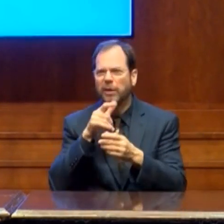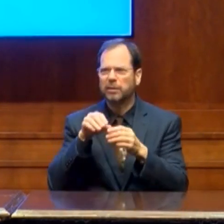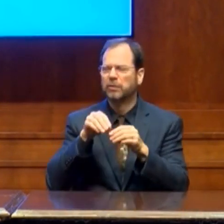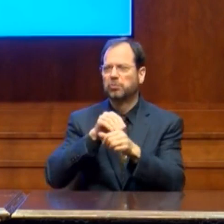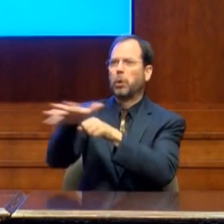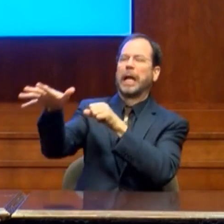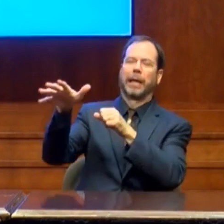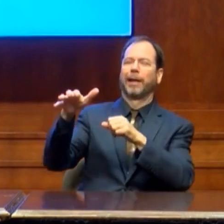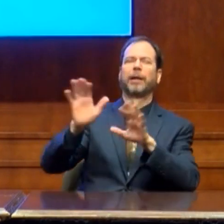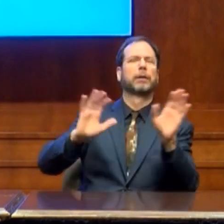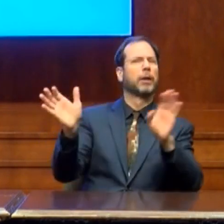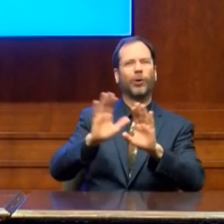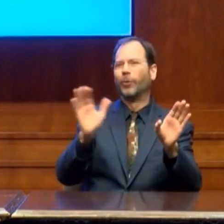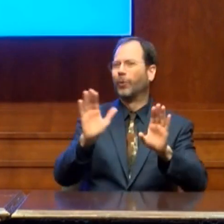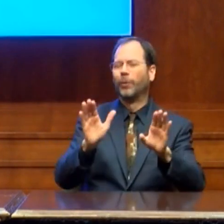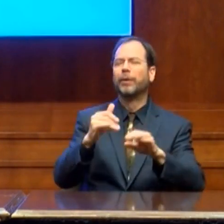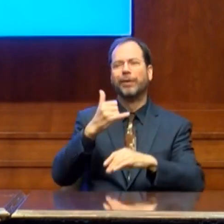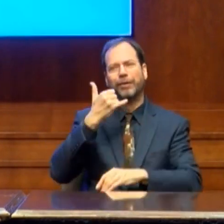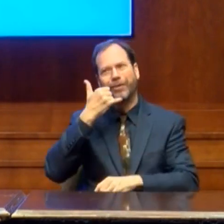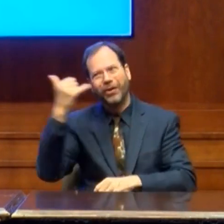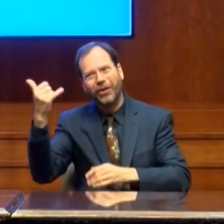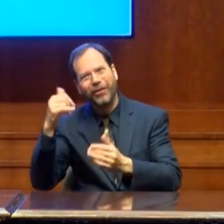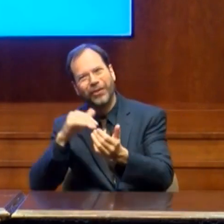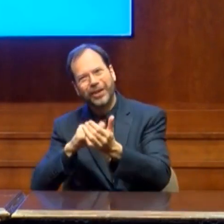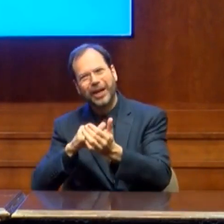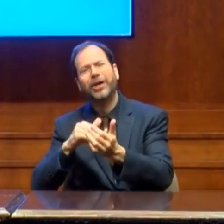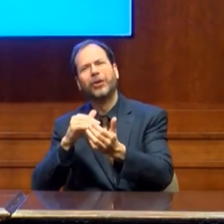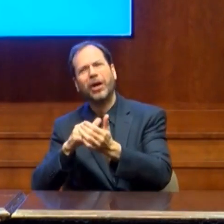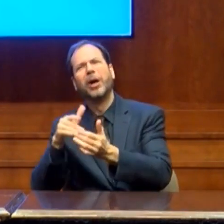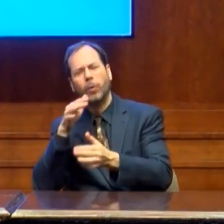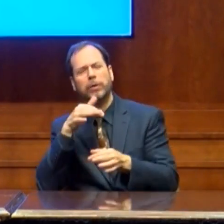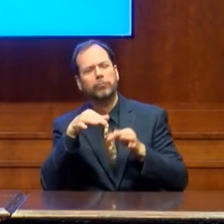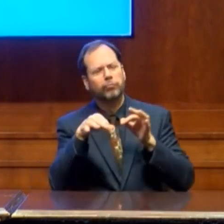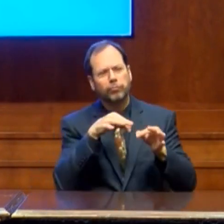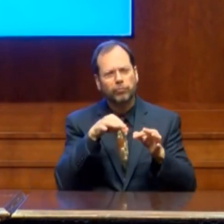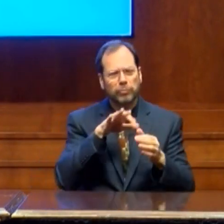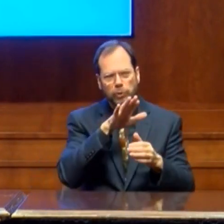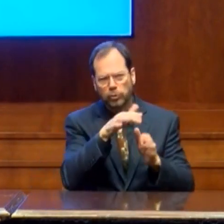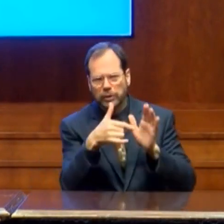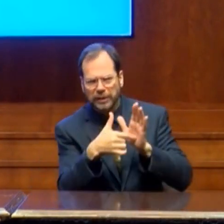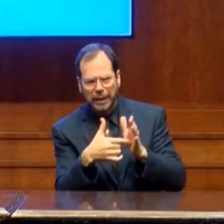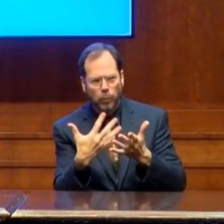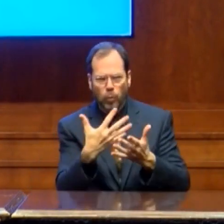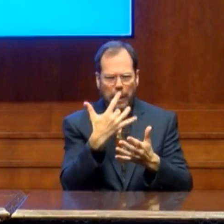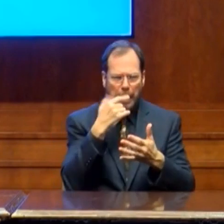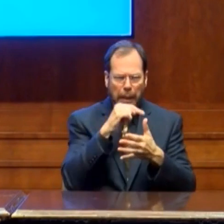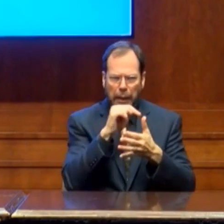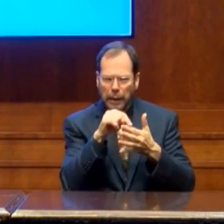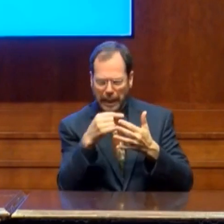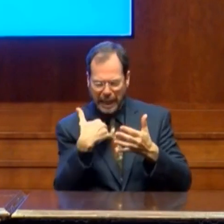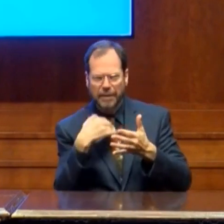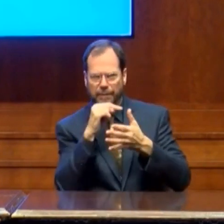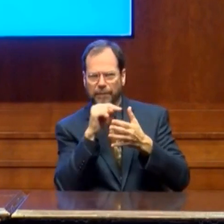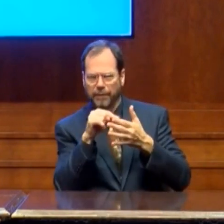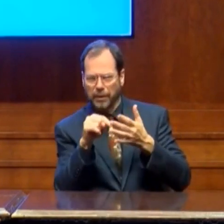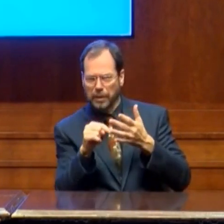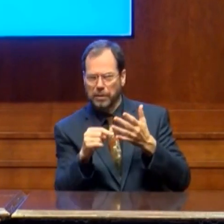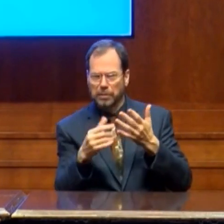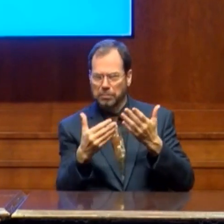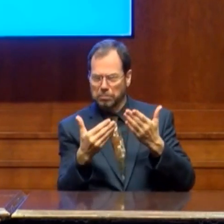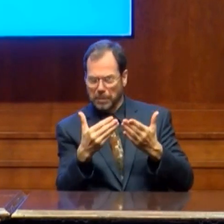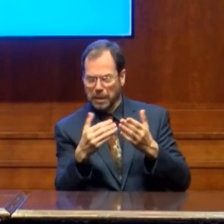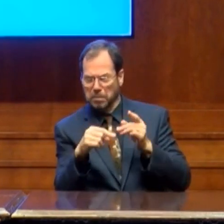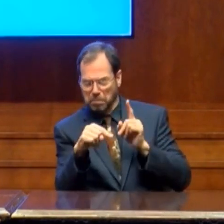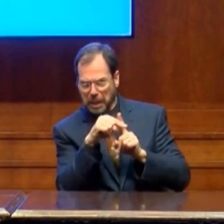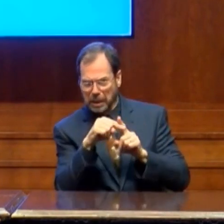other healthcare provider. Call your doctor. Your doctor will be able to talk to you about what your symptoms are and see whether or not you might